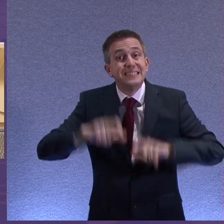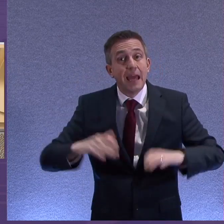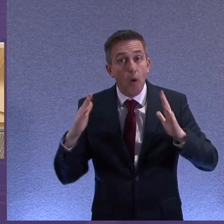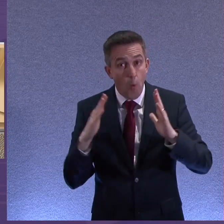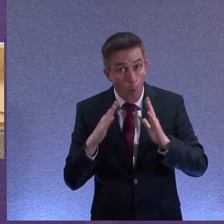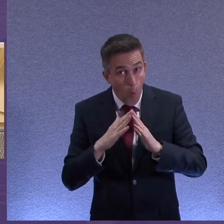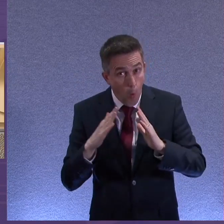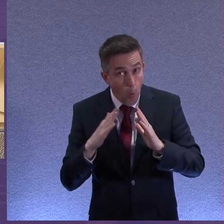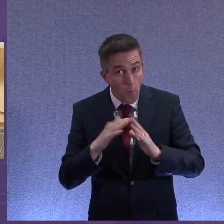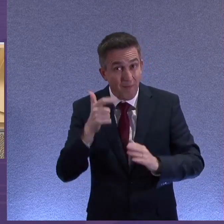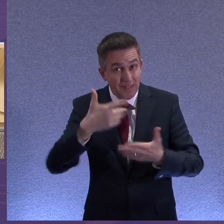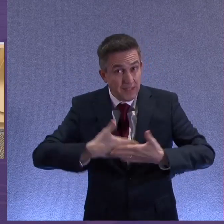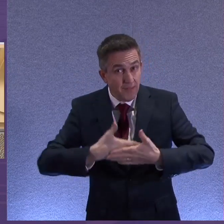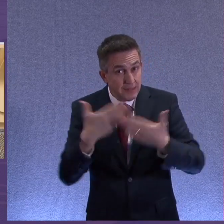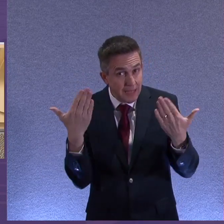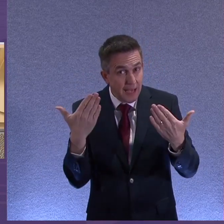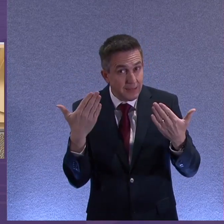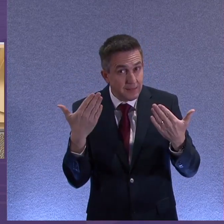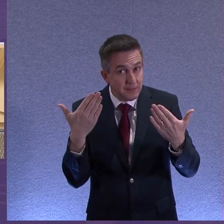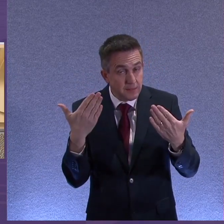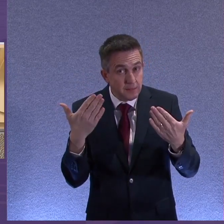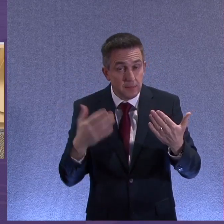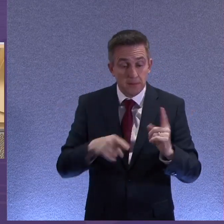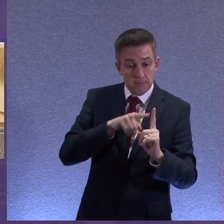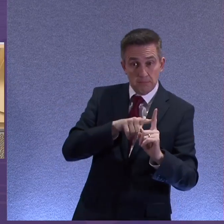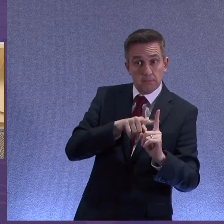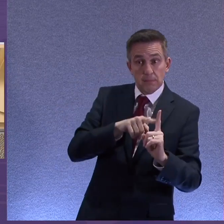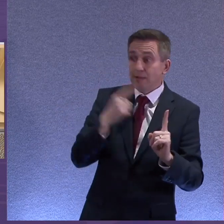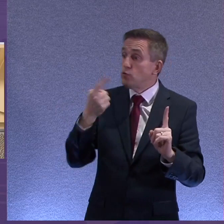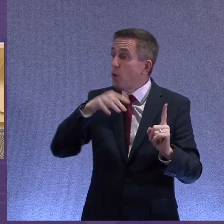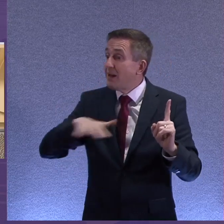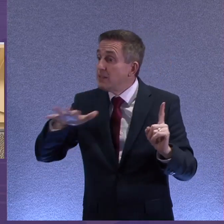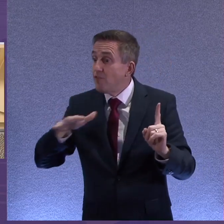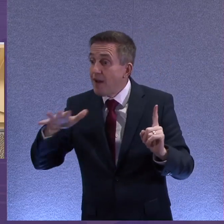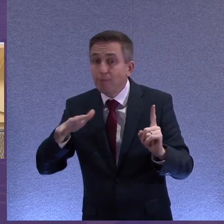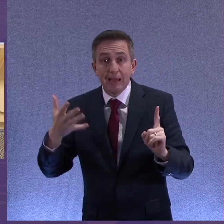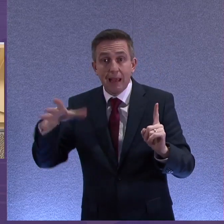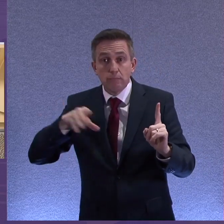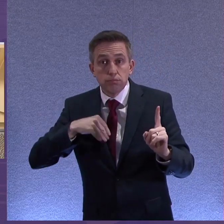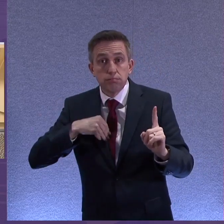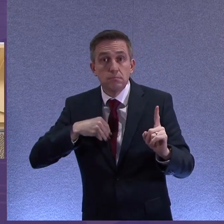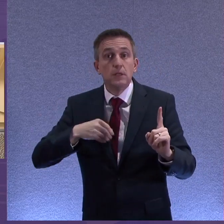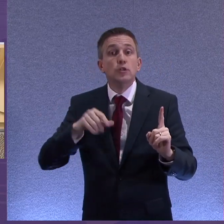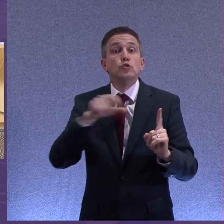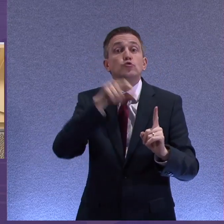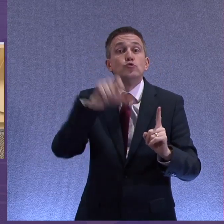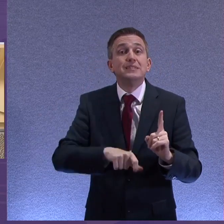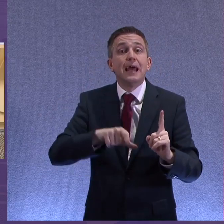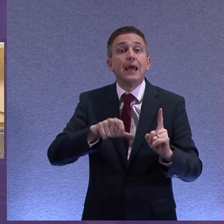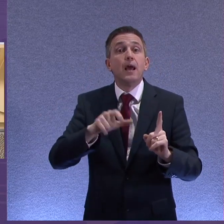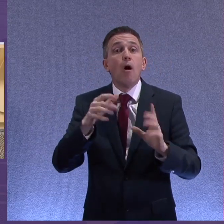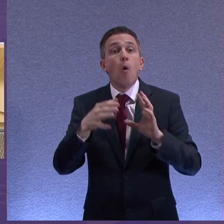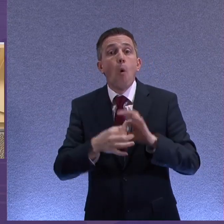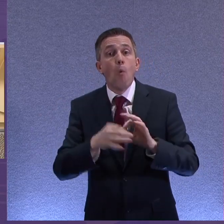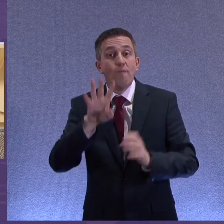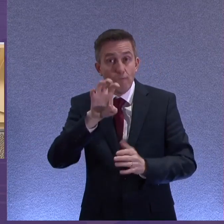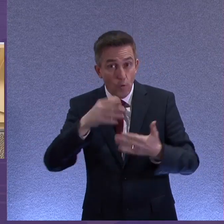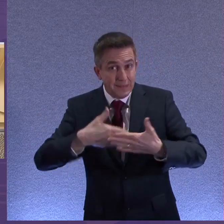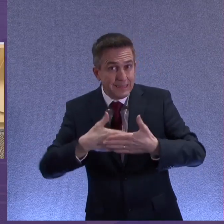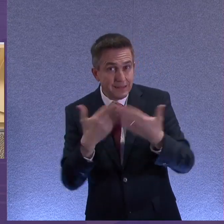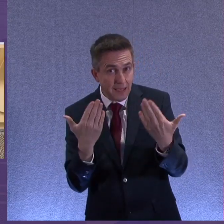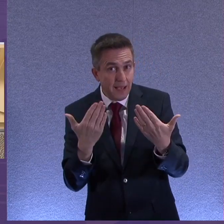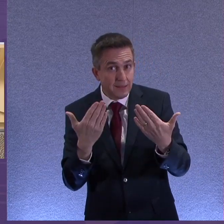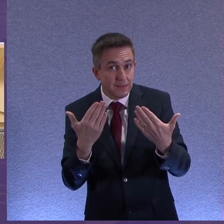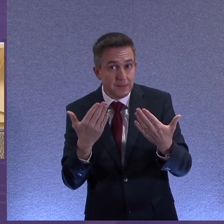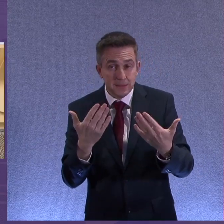7 days. If you're in the household of somebody with those symptoms, you should all be staying at home for 14 days. So, you know, if we had the capacity